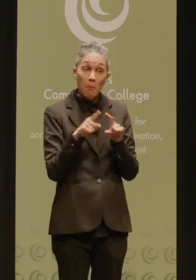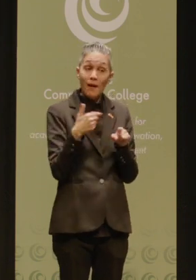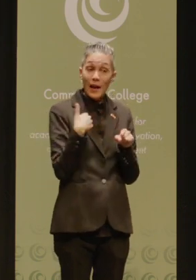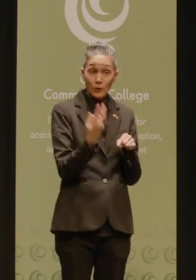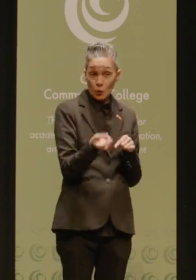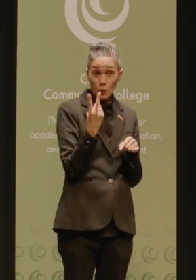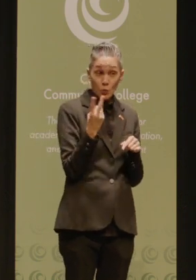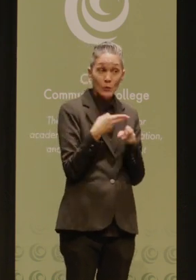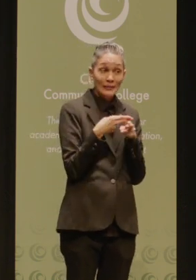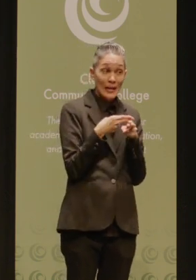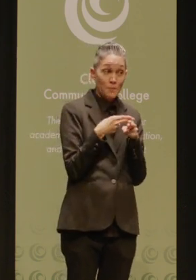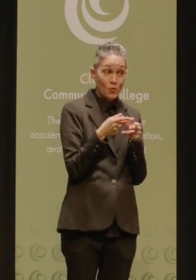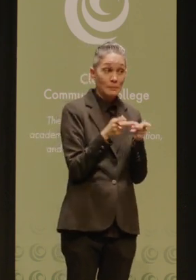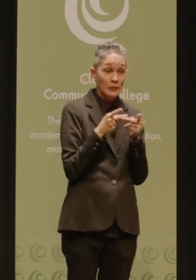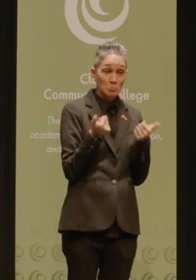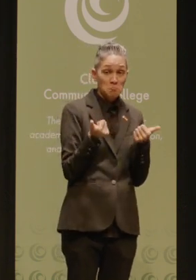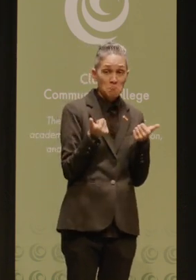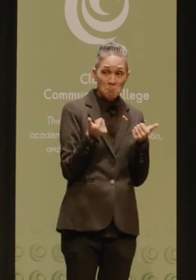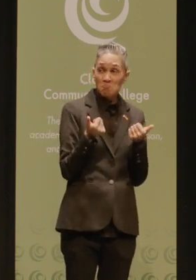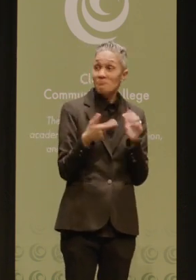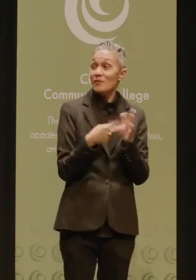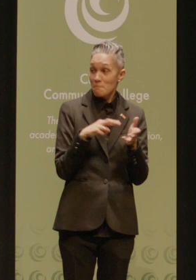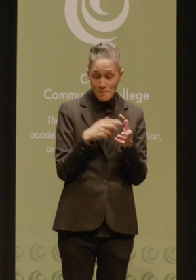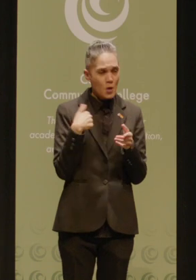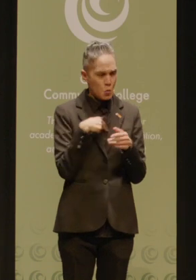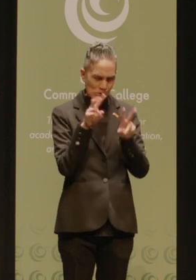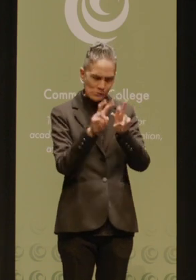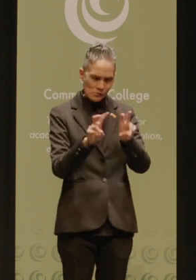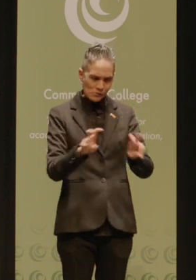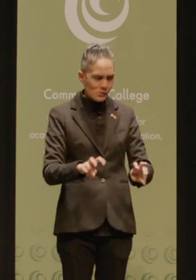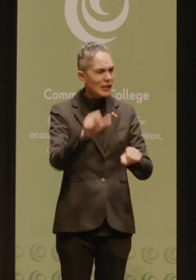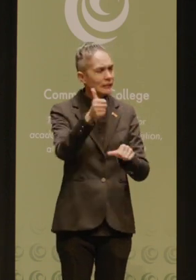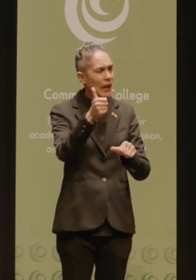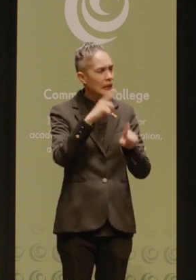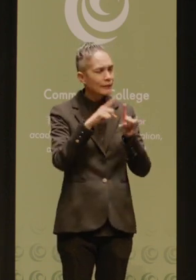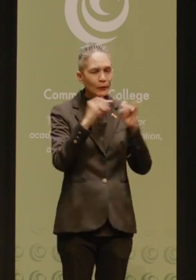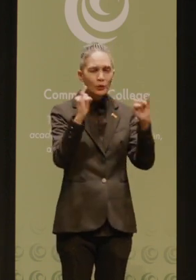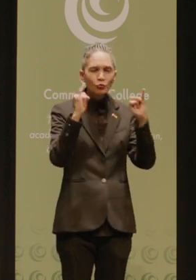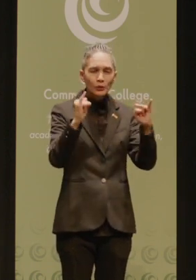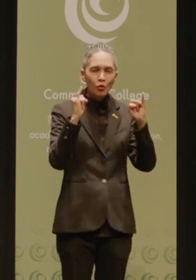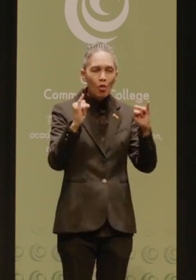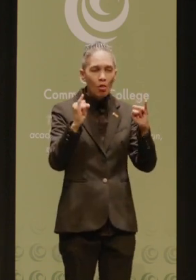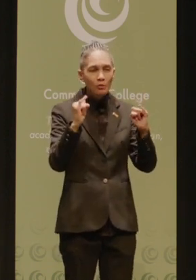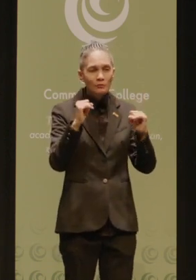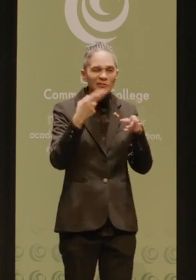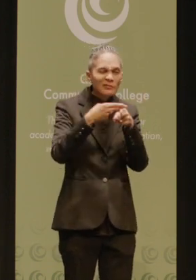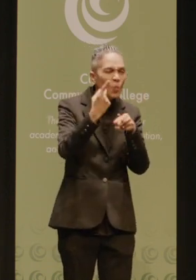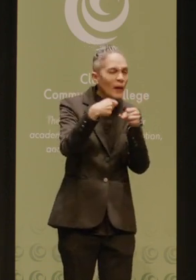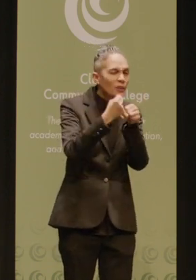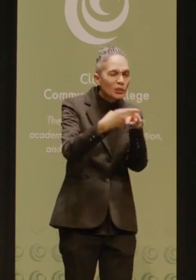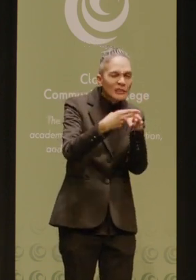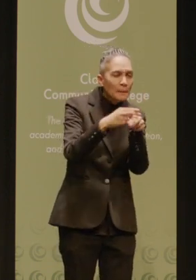had 2 temporary positions. So what we did is we looked at those 10 instructional 1-year temps